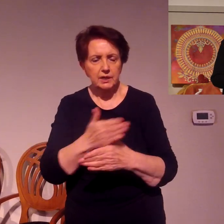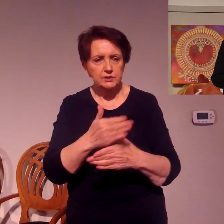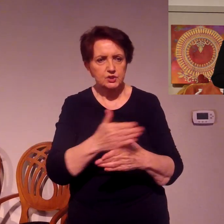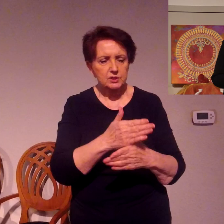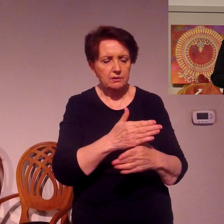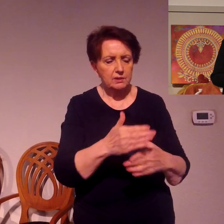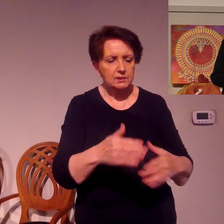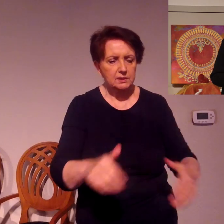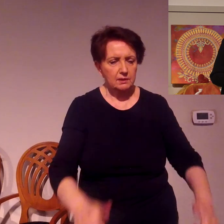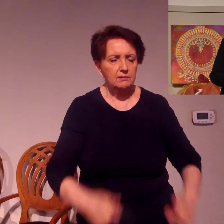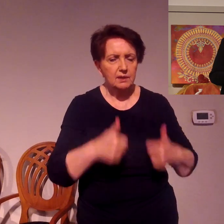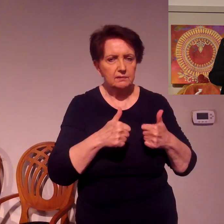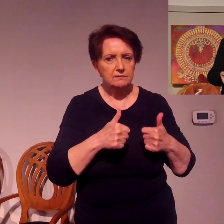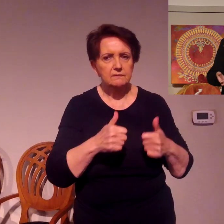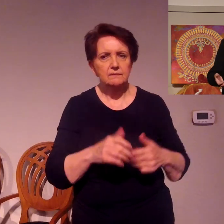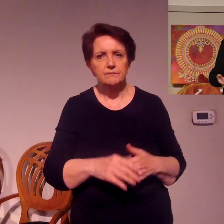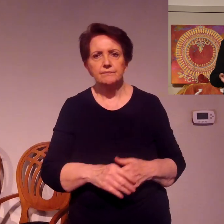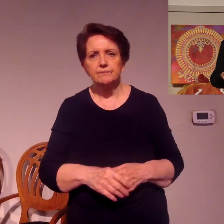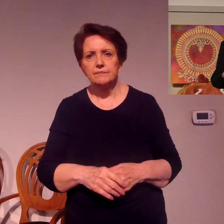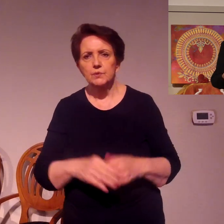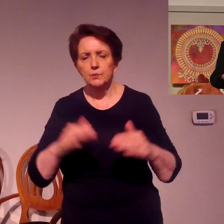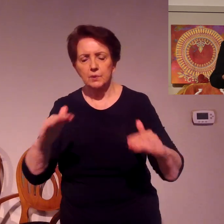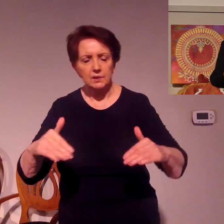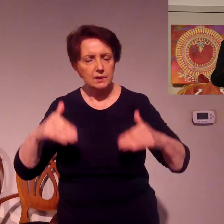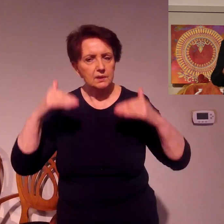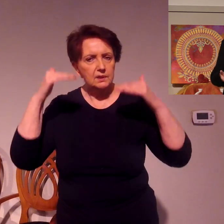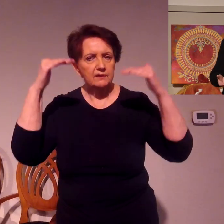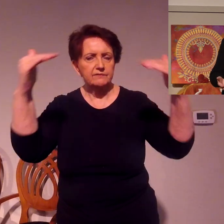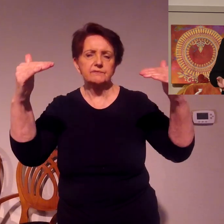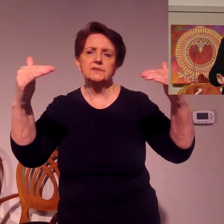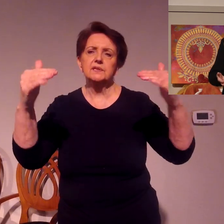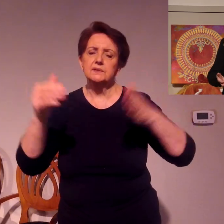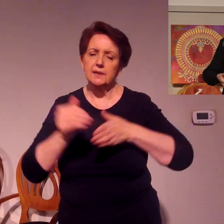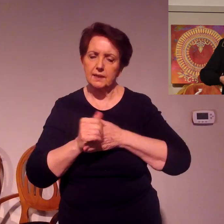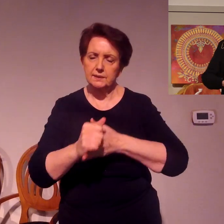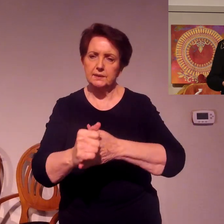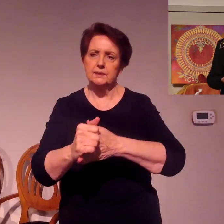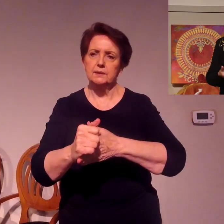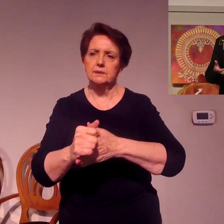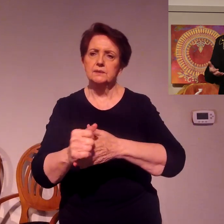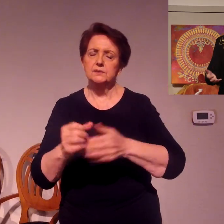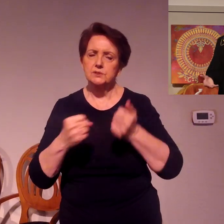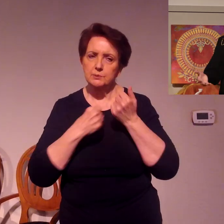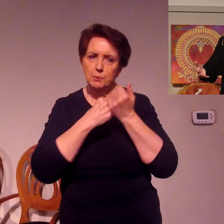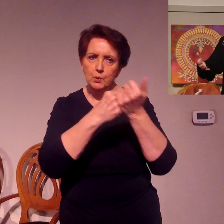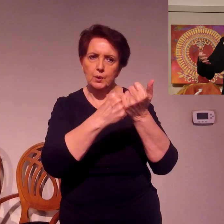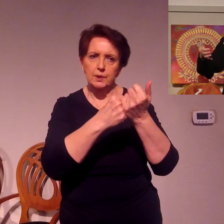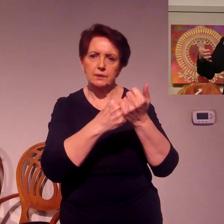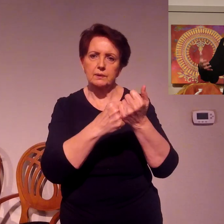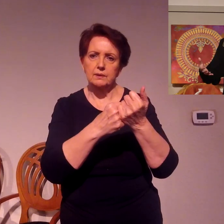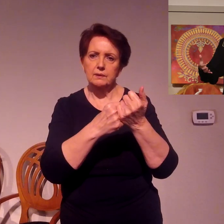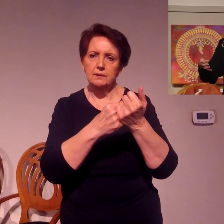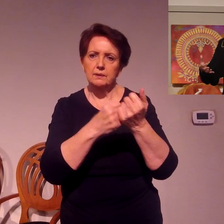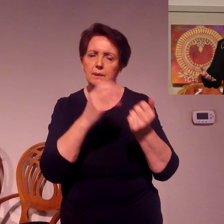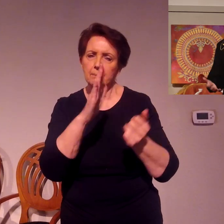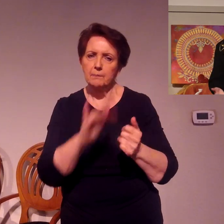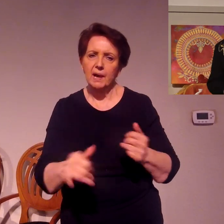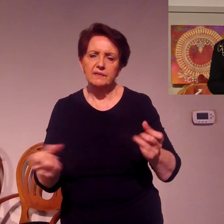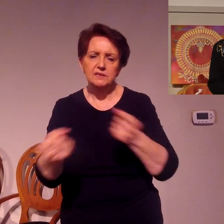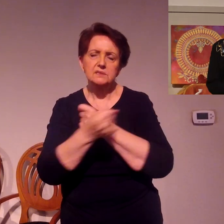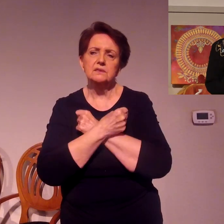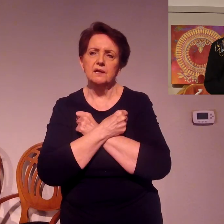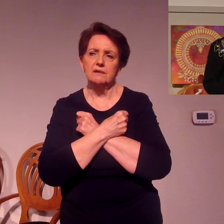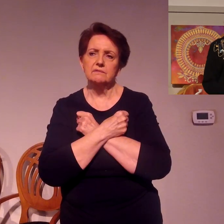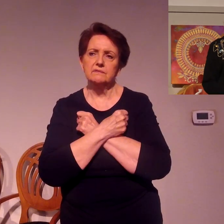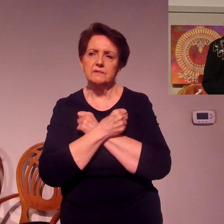own lives. We are lifted by this love, guided by this love, supported by this love every